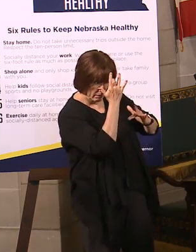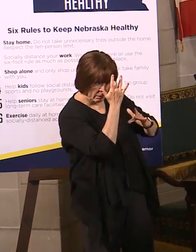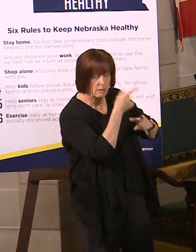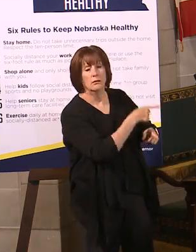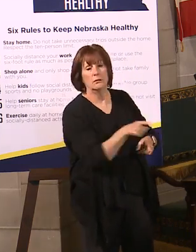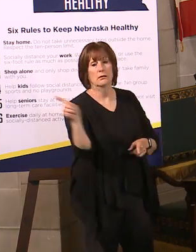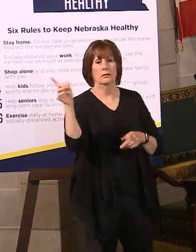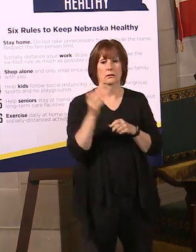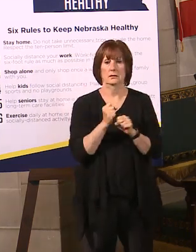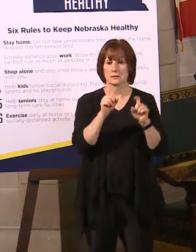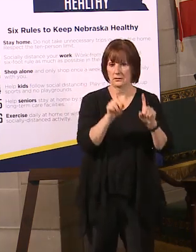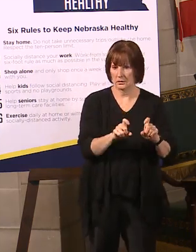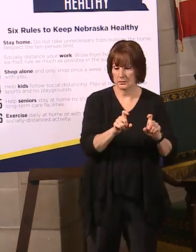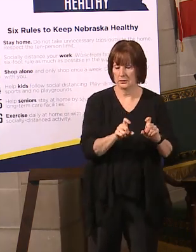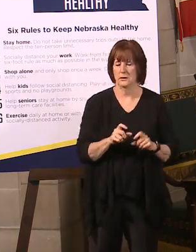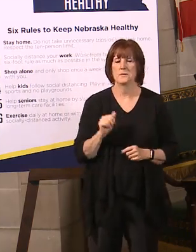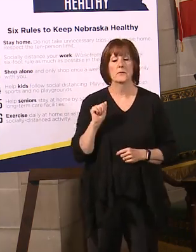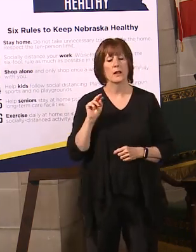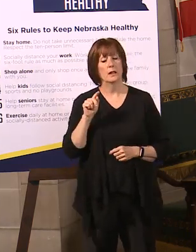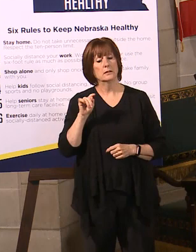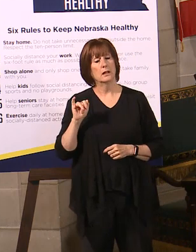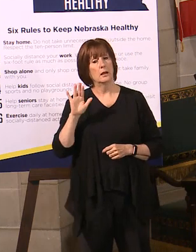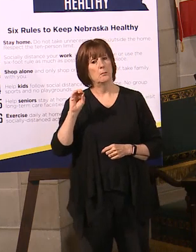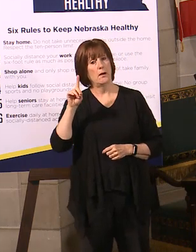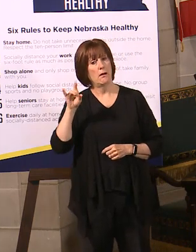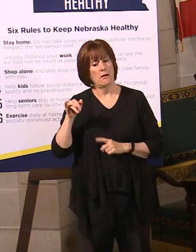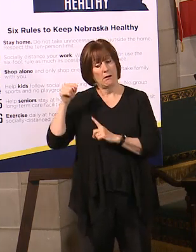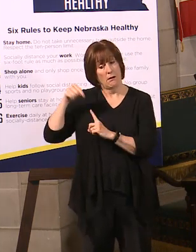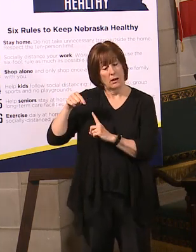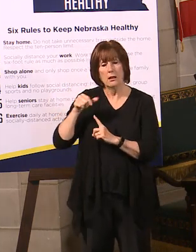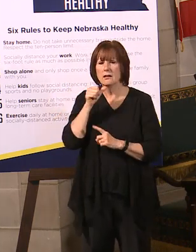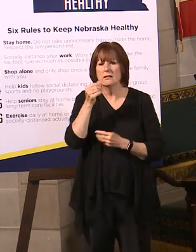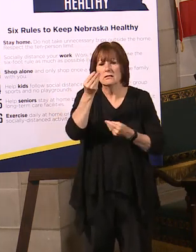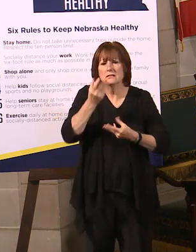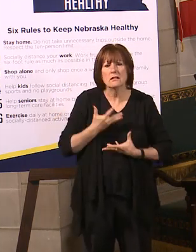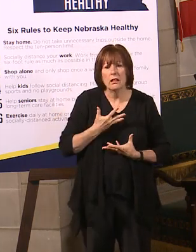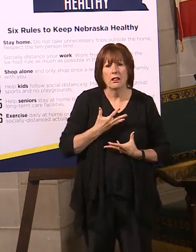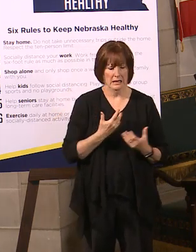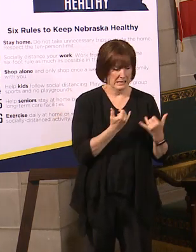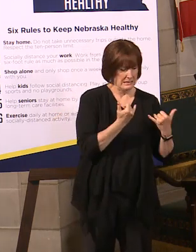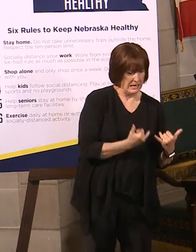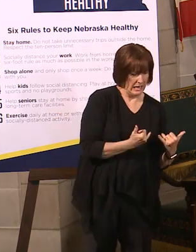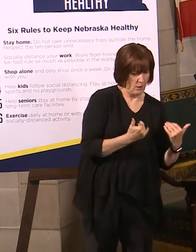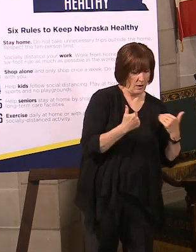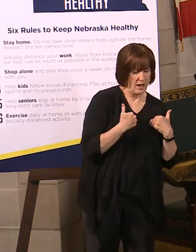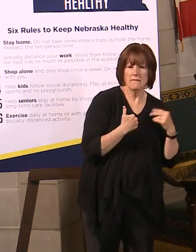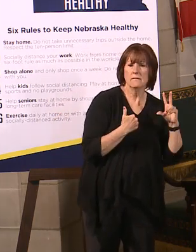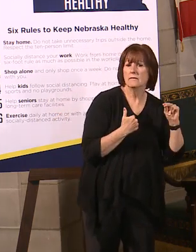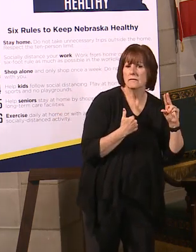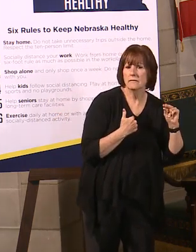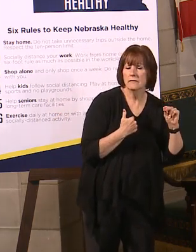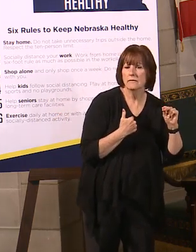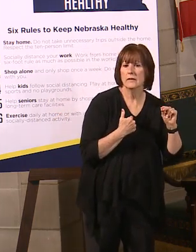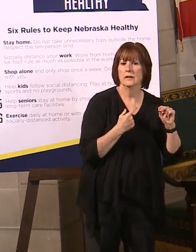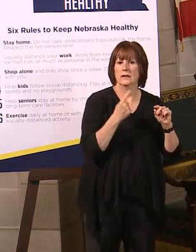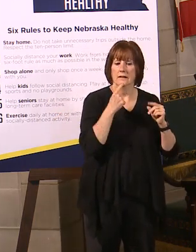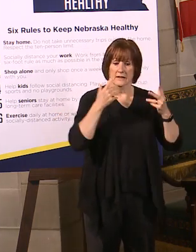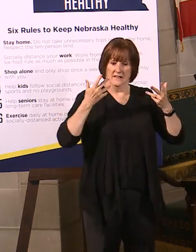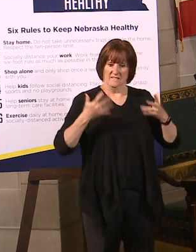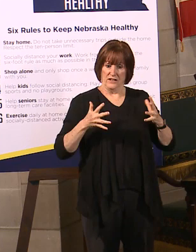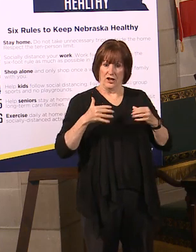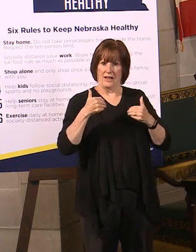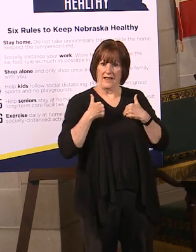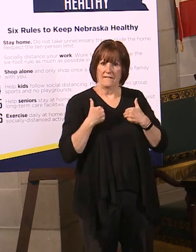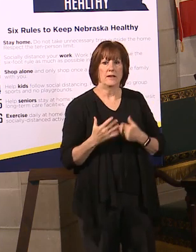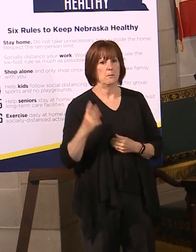get tested. With the antibody test, what that determines, that doesn't tell you whether you currently have the virus. It tells you if you had the virus in